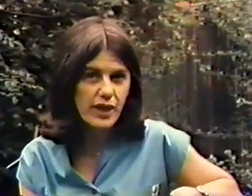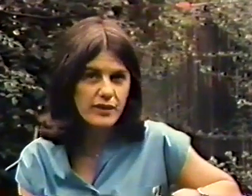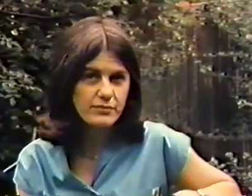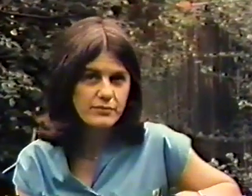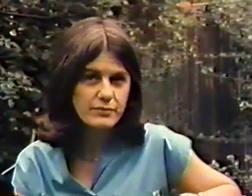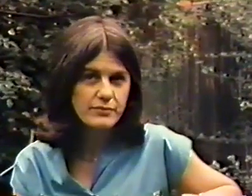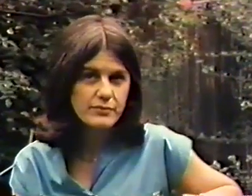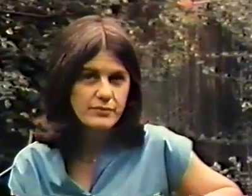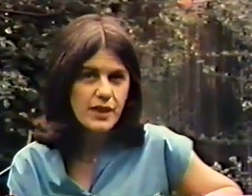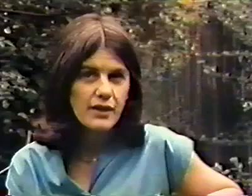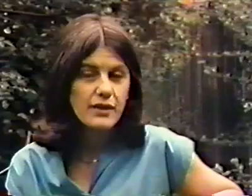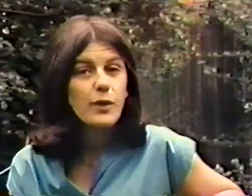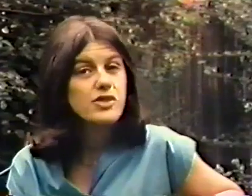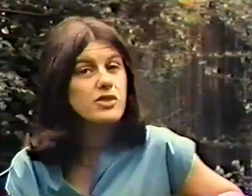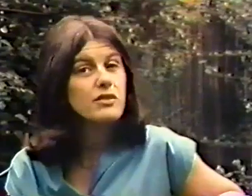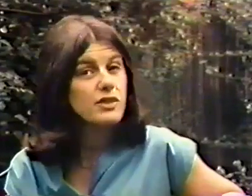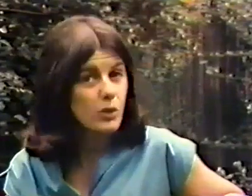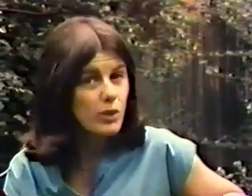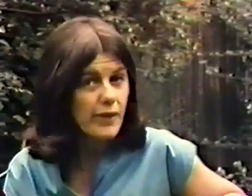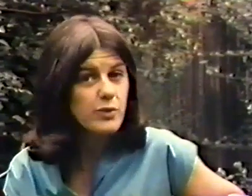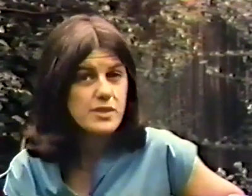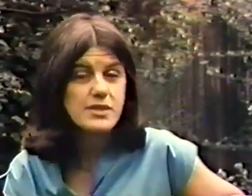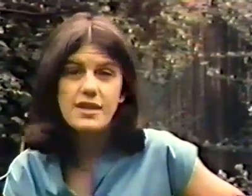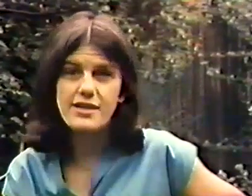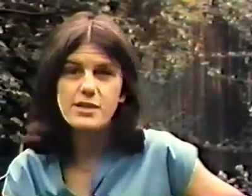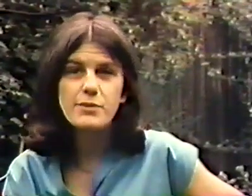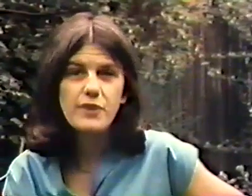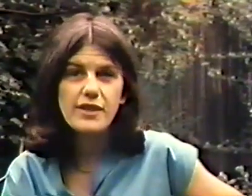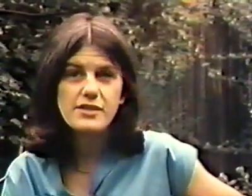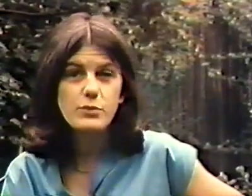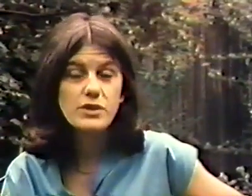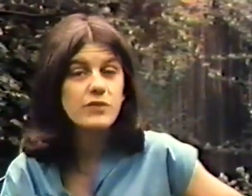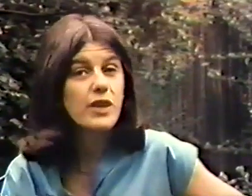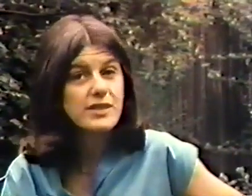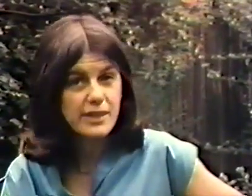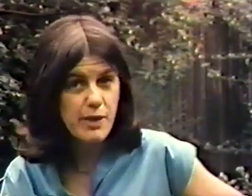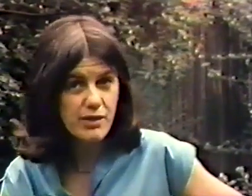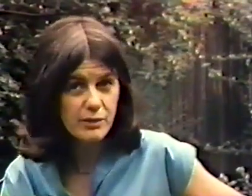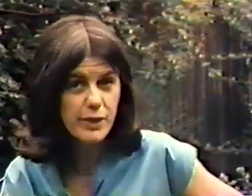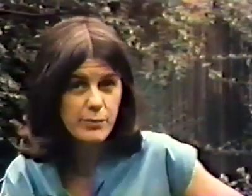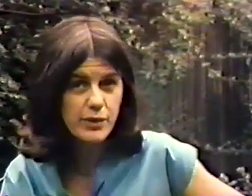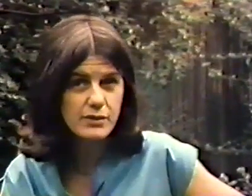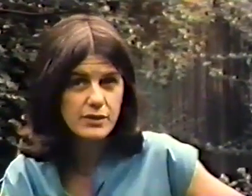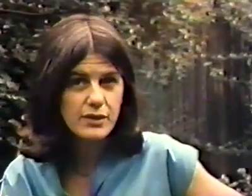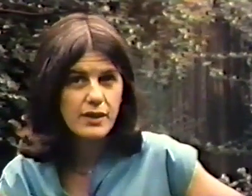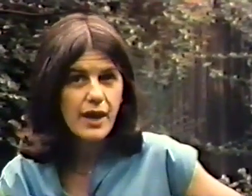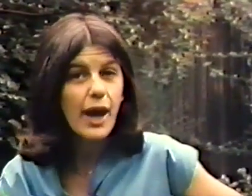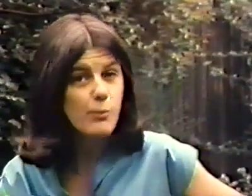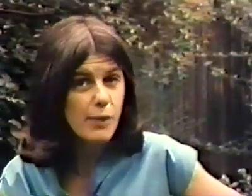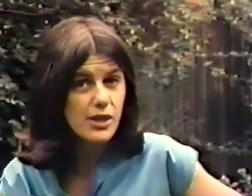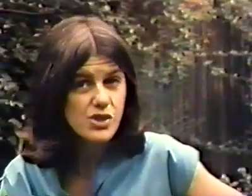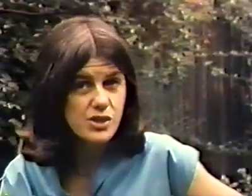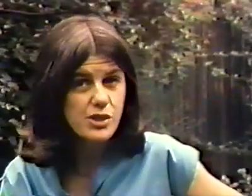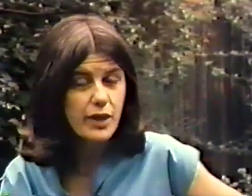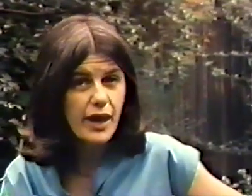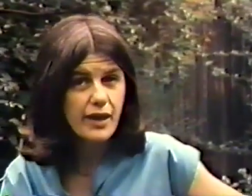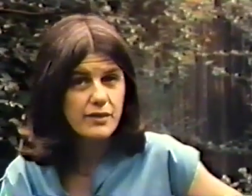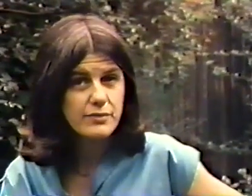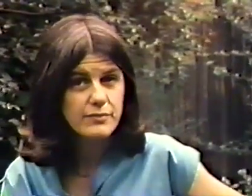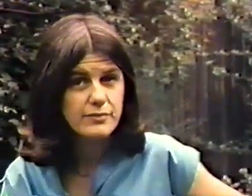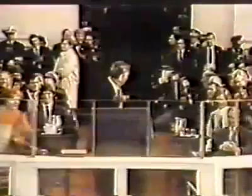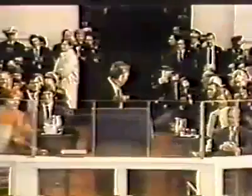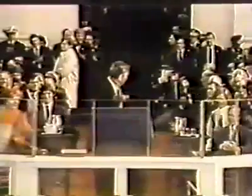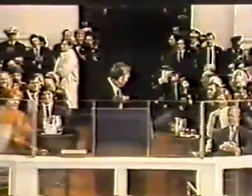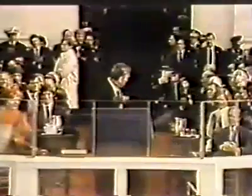over again? The question that all affluent societies must face was confronting the American people. How much do you